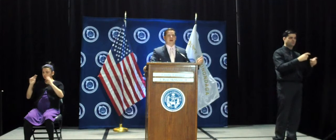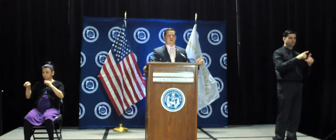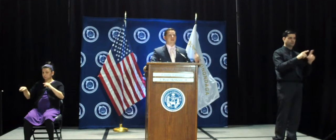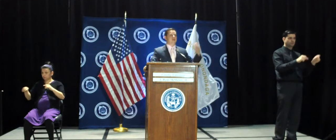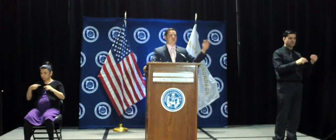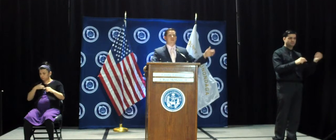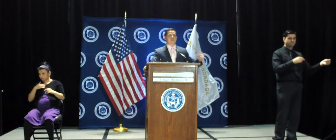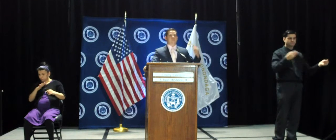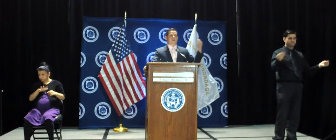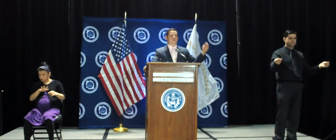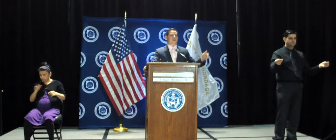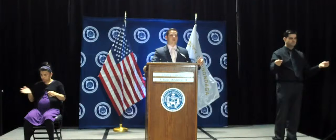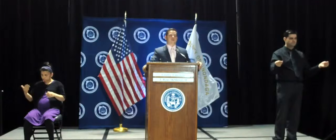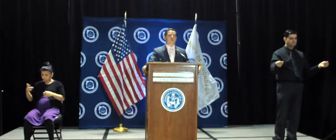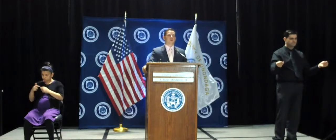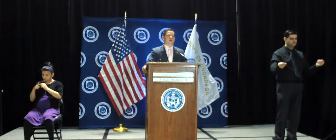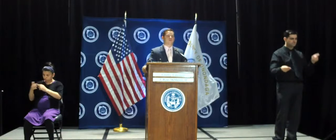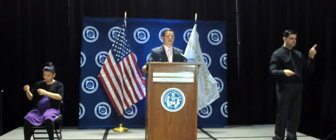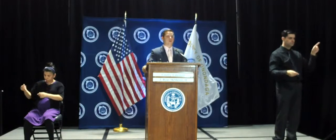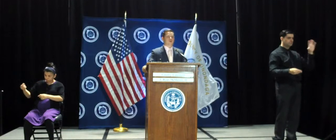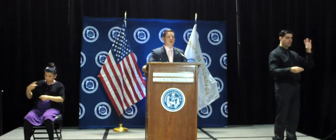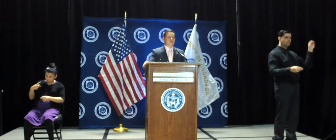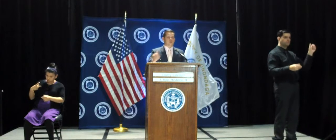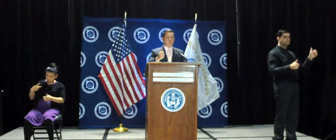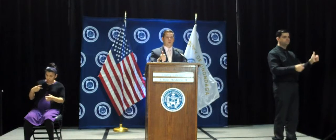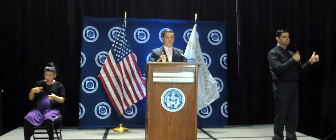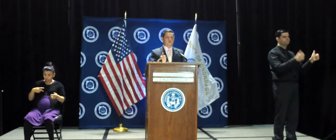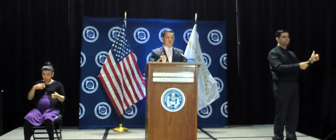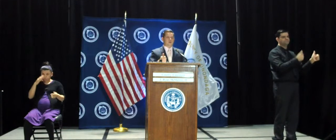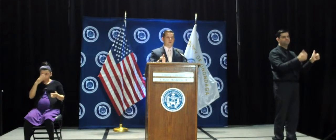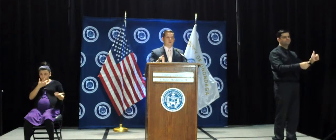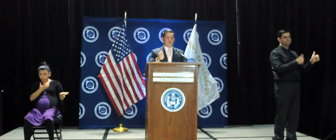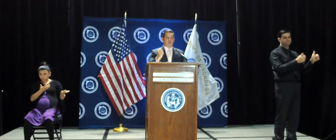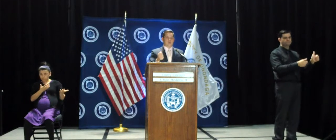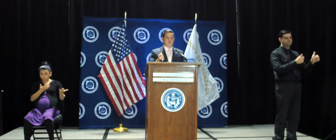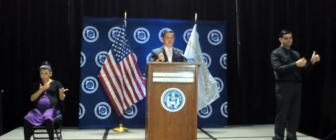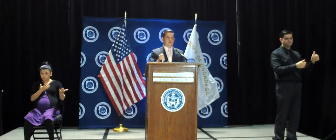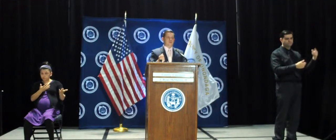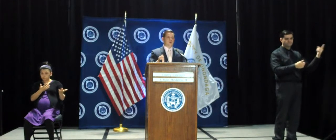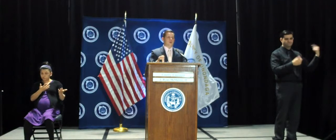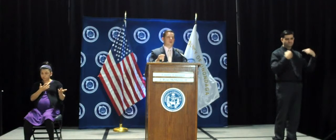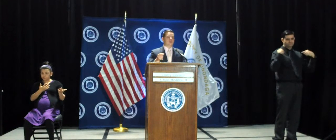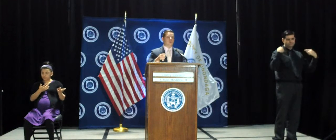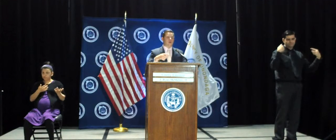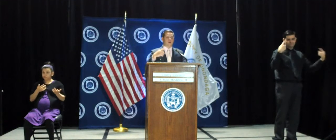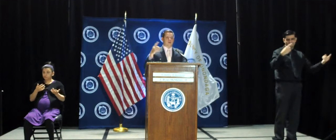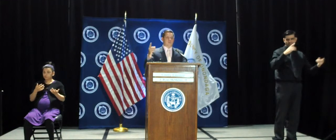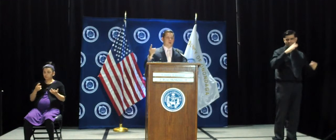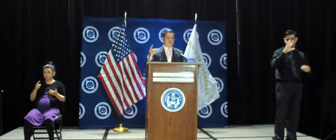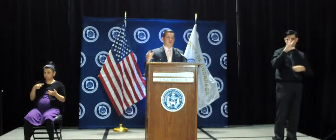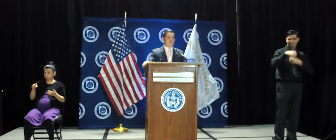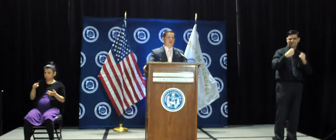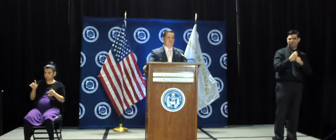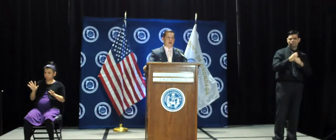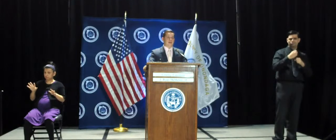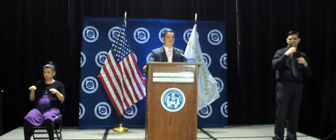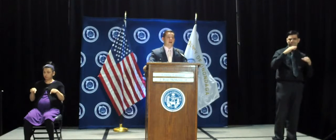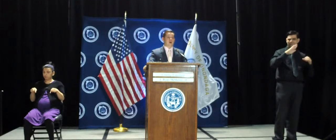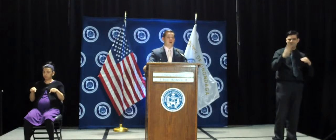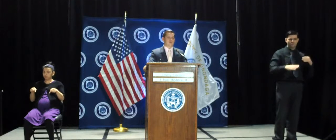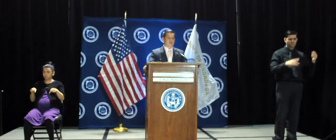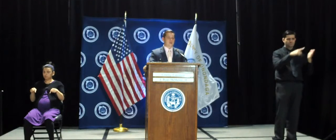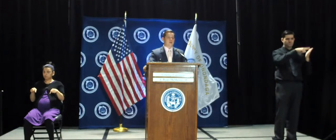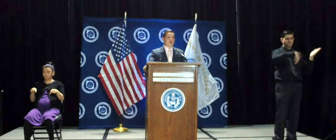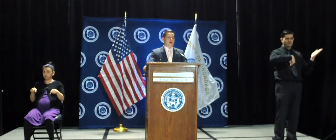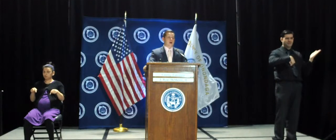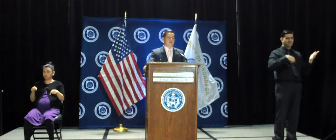pay again. So this has been a cycle. It's been going on 5 years. So we broke the cycle. We're going to get site control. We're going to get a bunch of our money back, if not